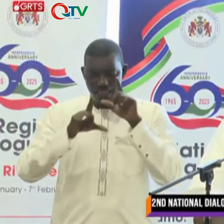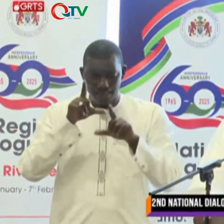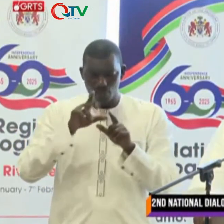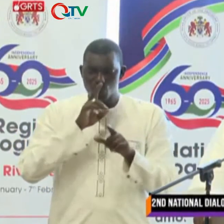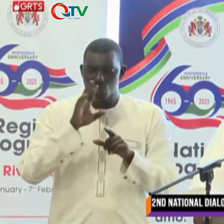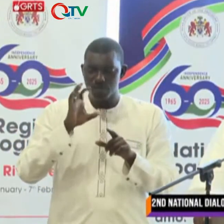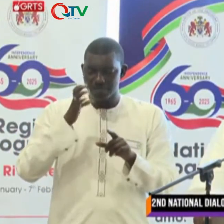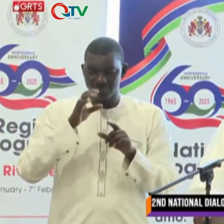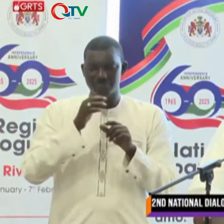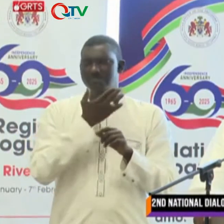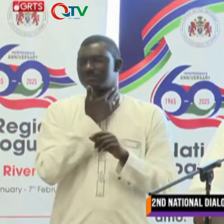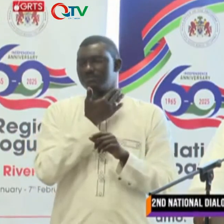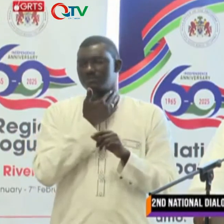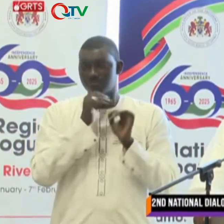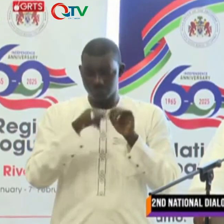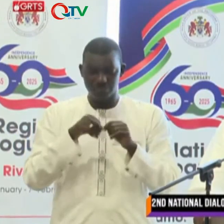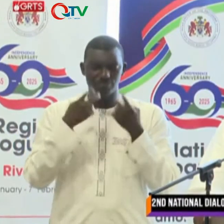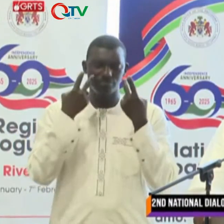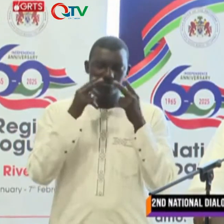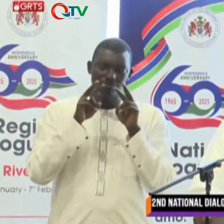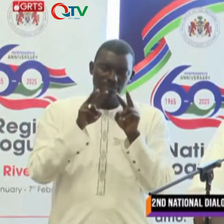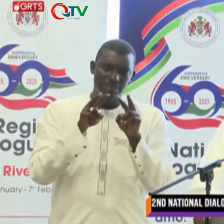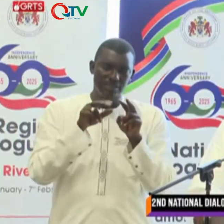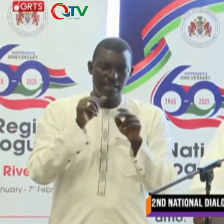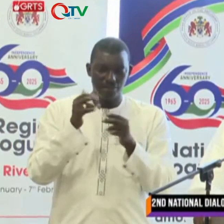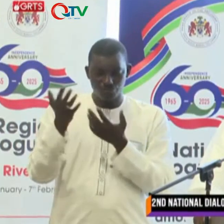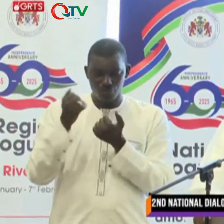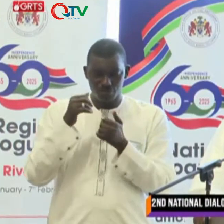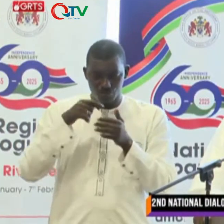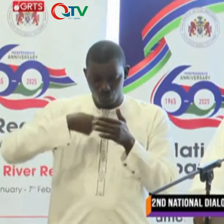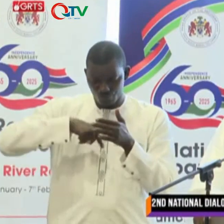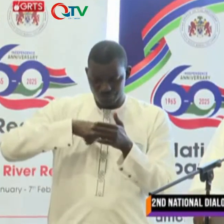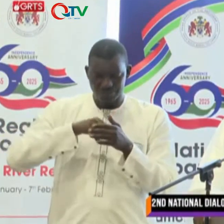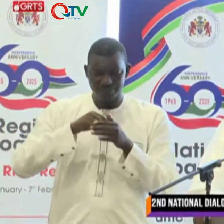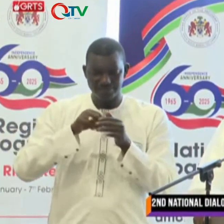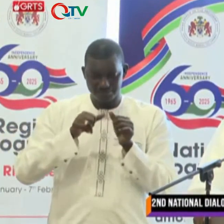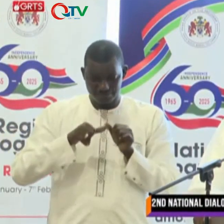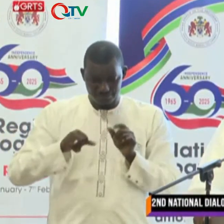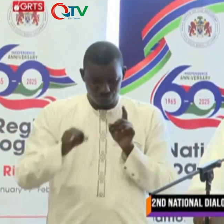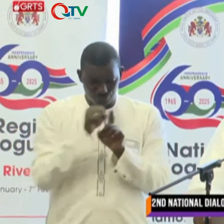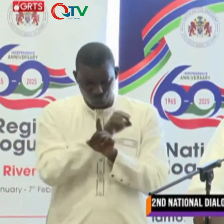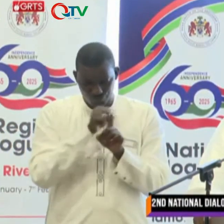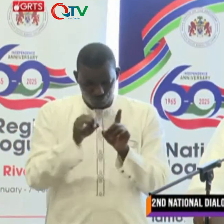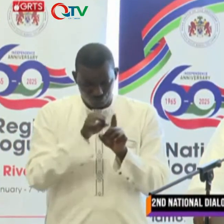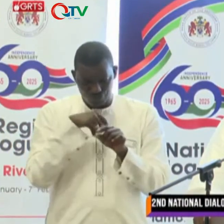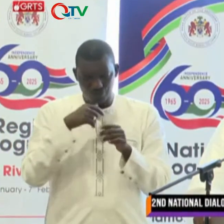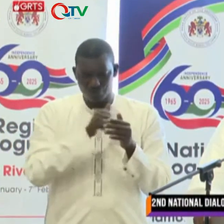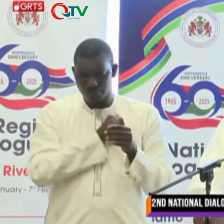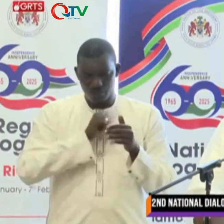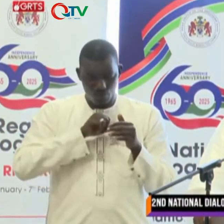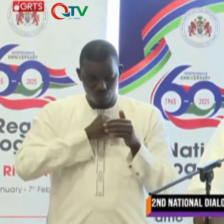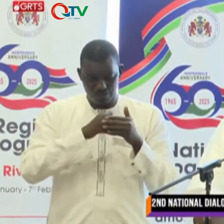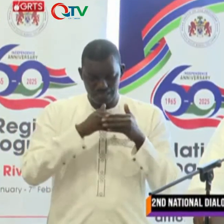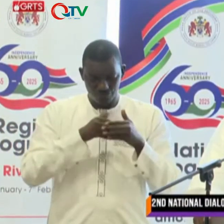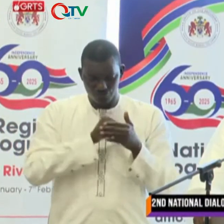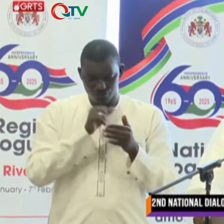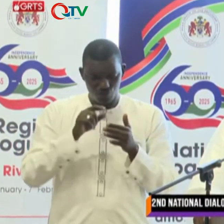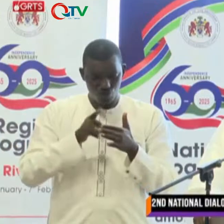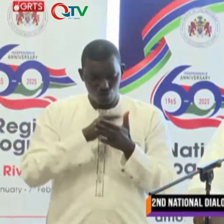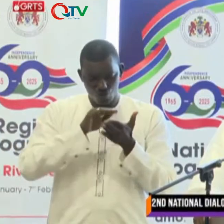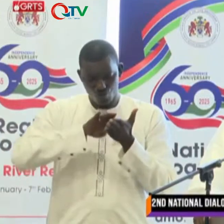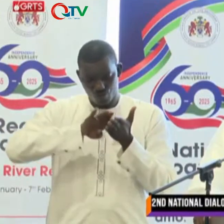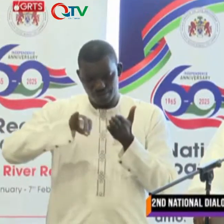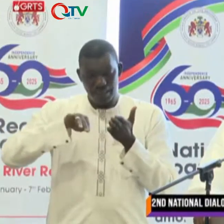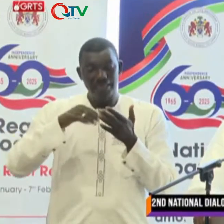be reasonably considered as coming within the radius of our actions or omissions. A